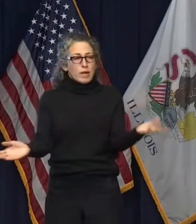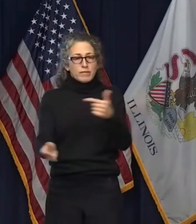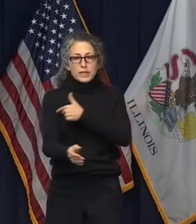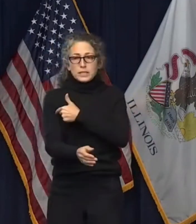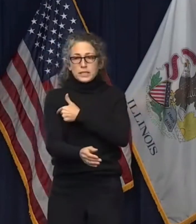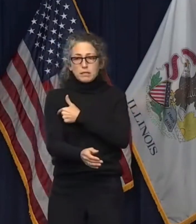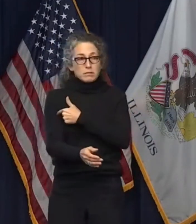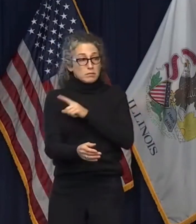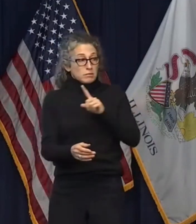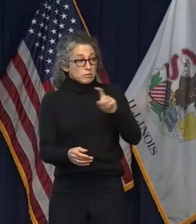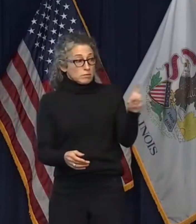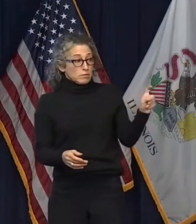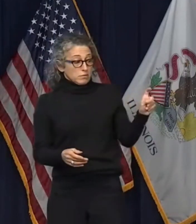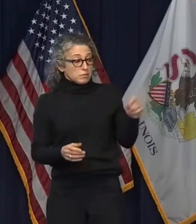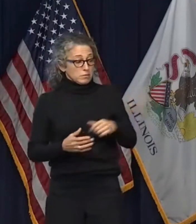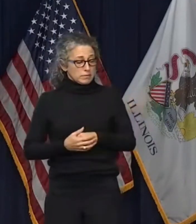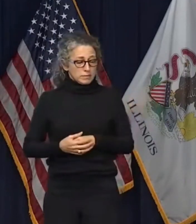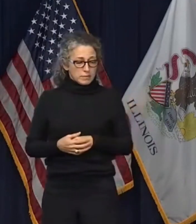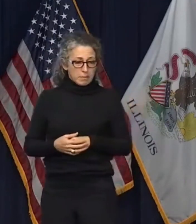Go ahead.